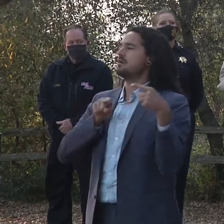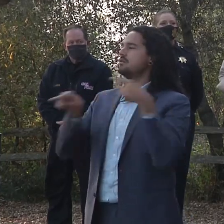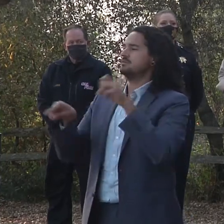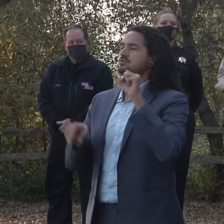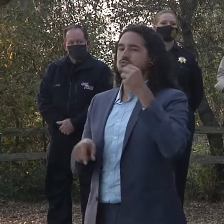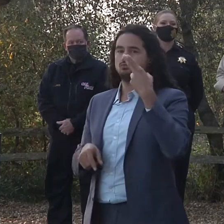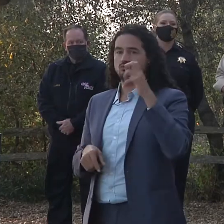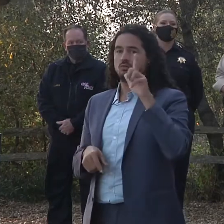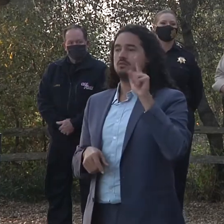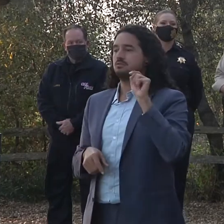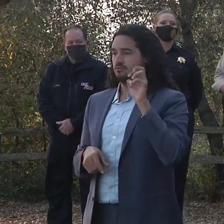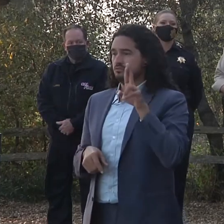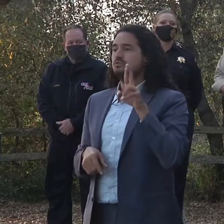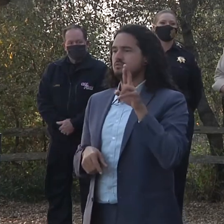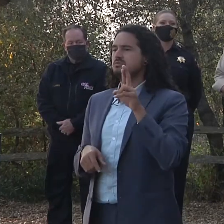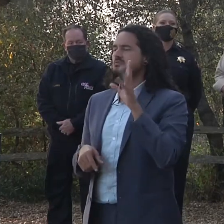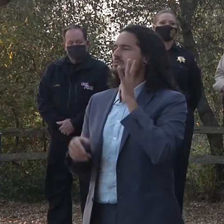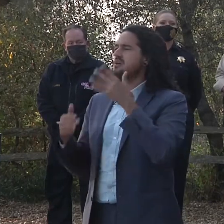Thank you.